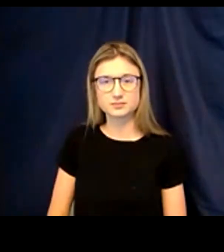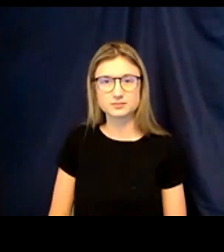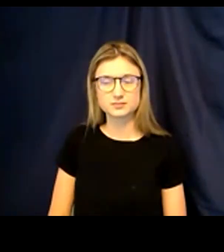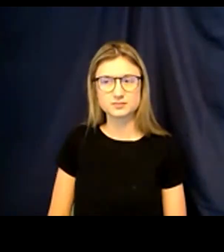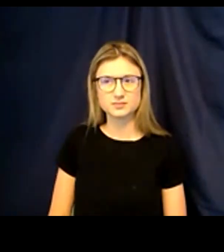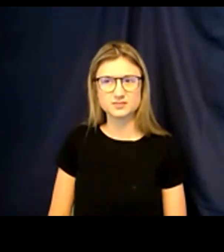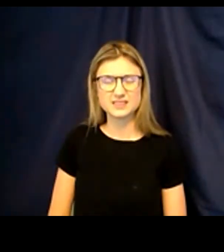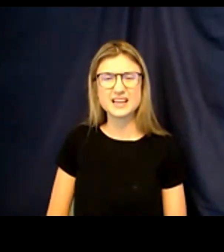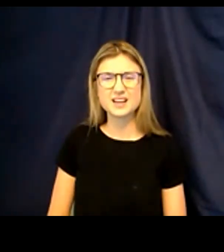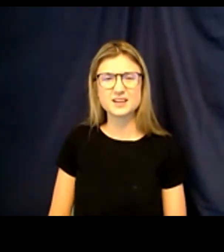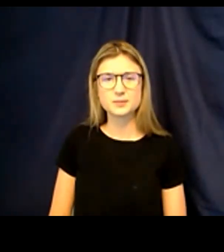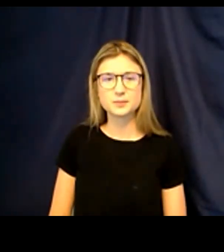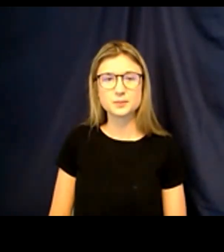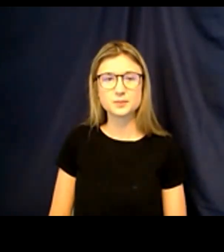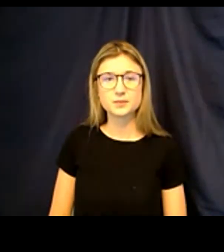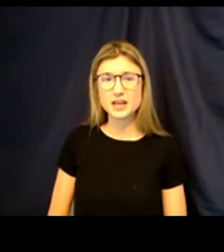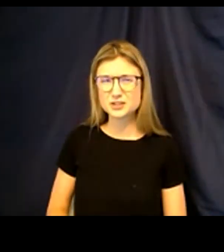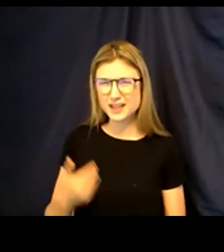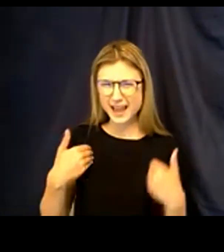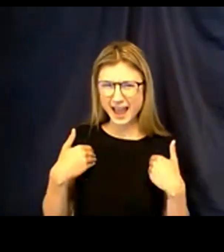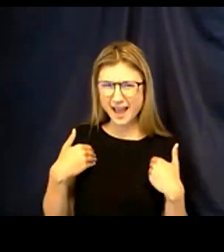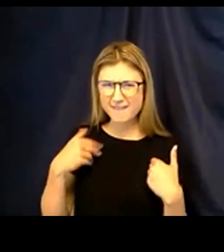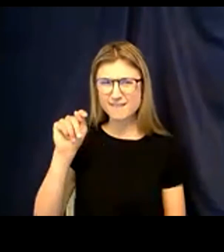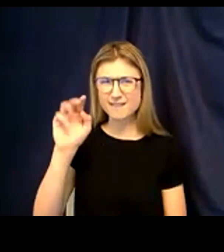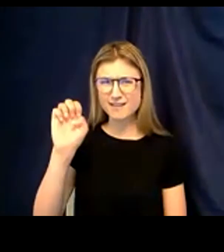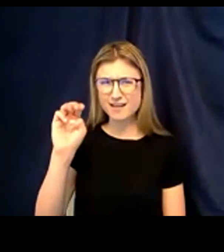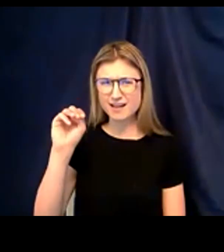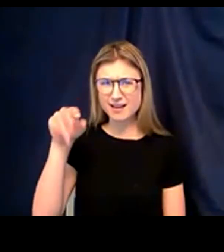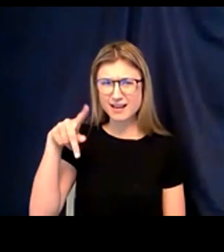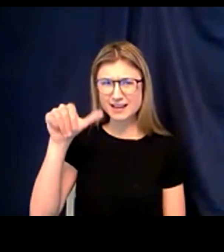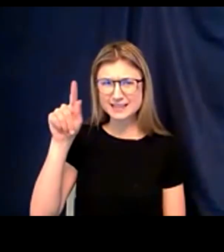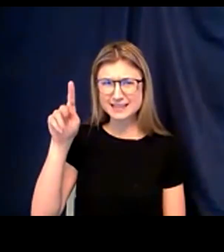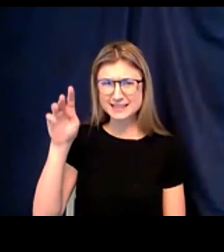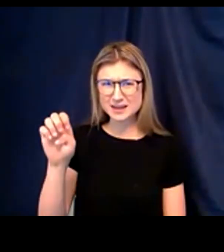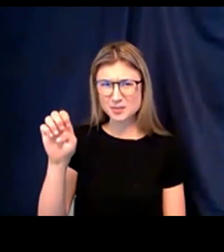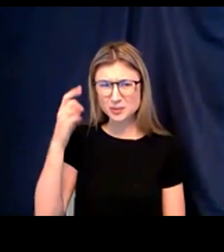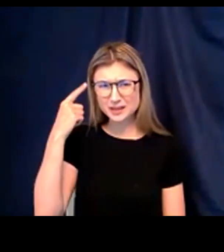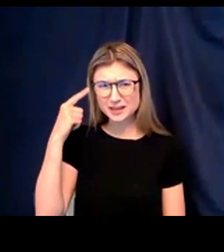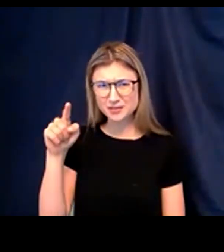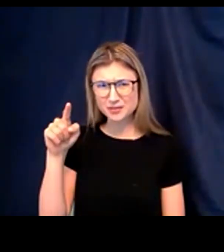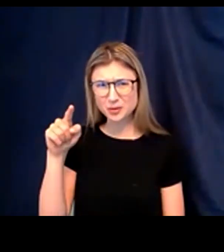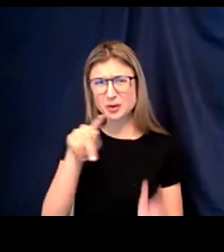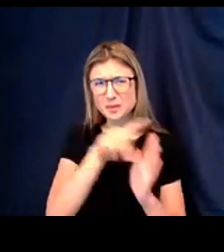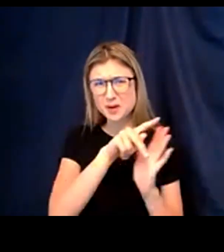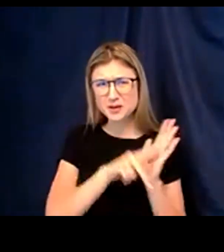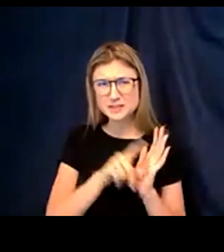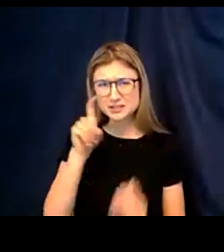Is there a template for what a policy would look